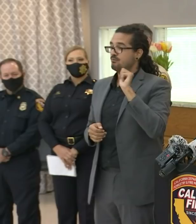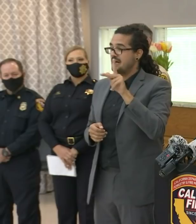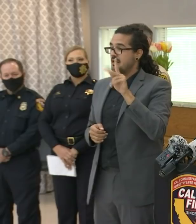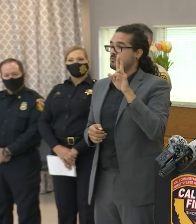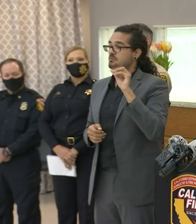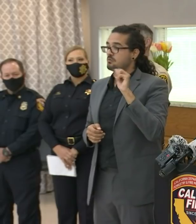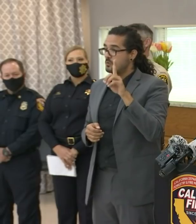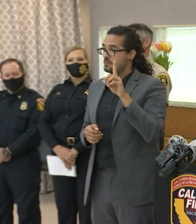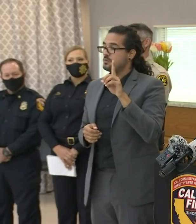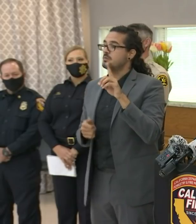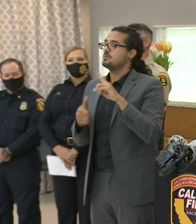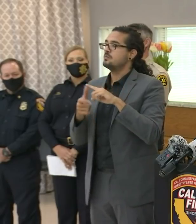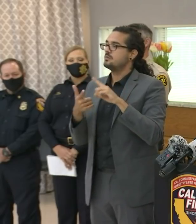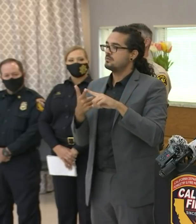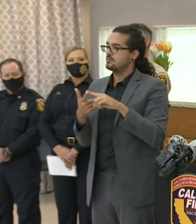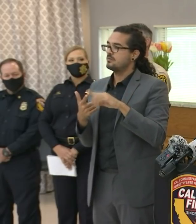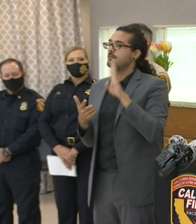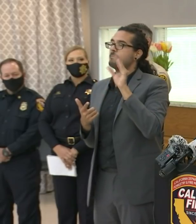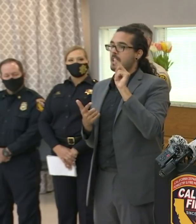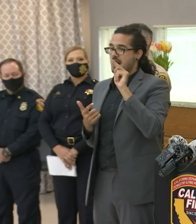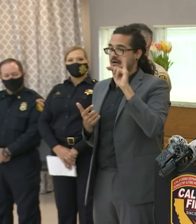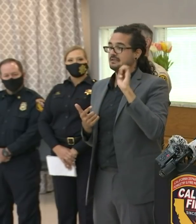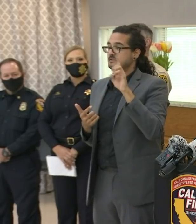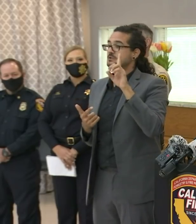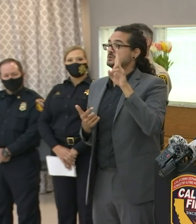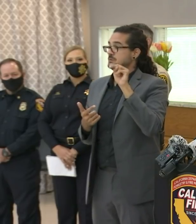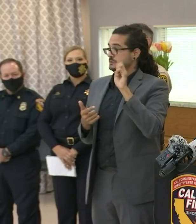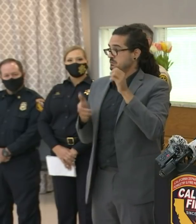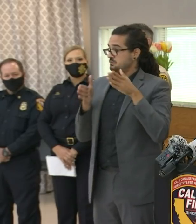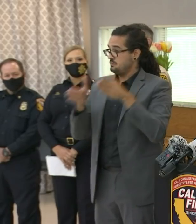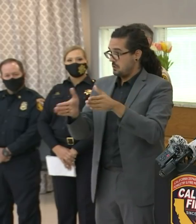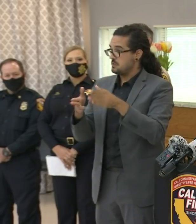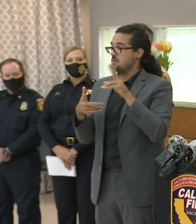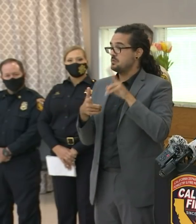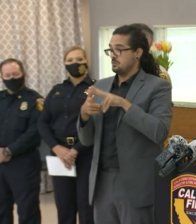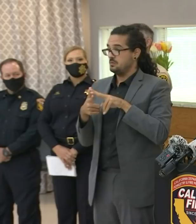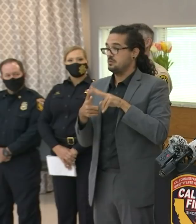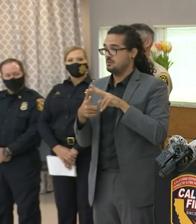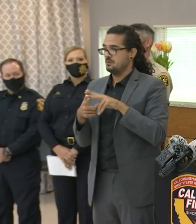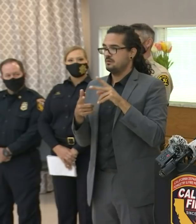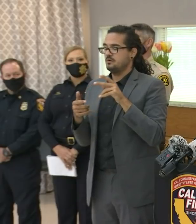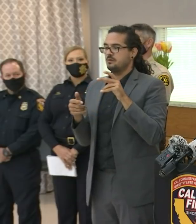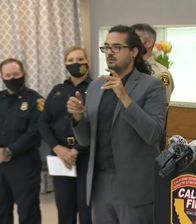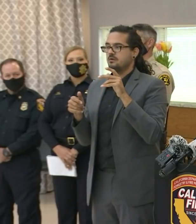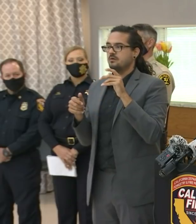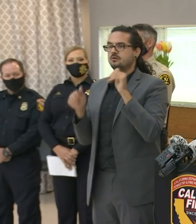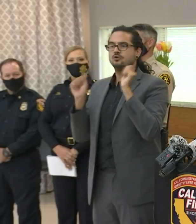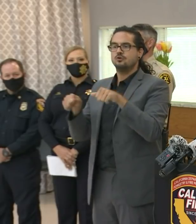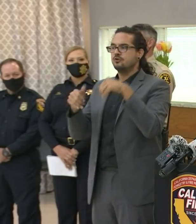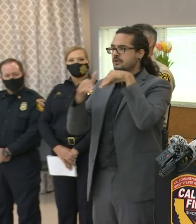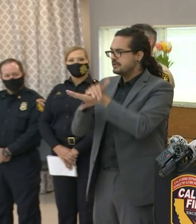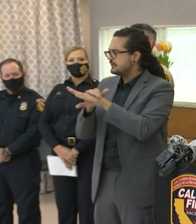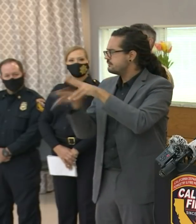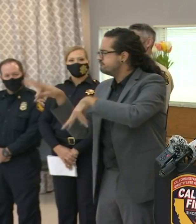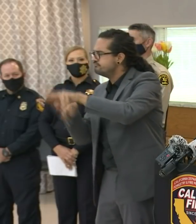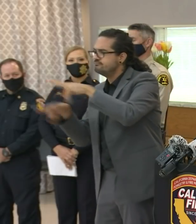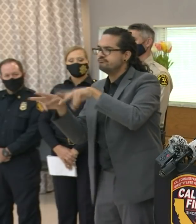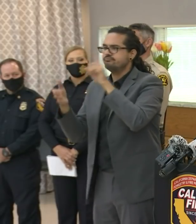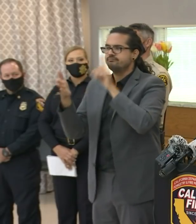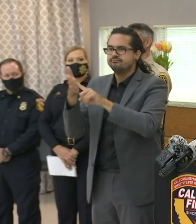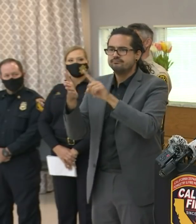structural loss at all today, so the crews were able to get in, and wherever they could find any sort of fire that was creeping and so forth, they were